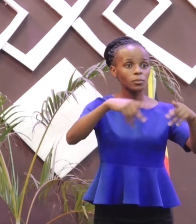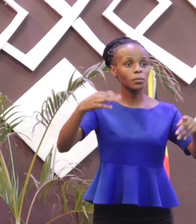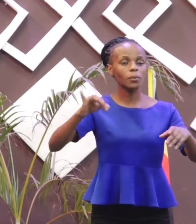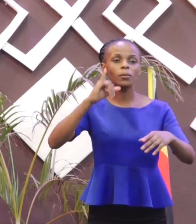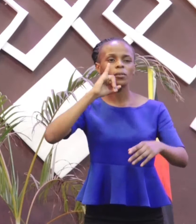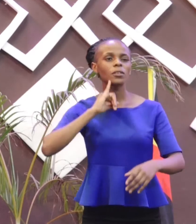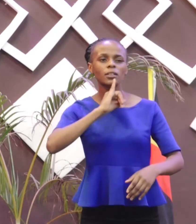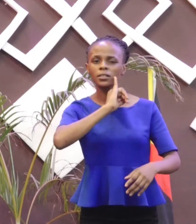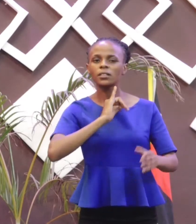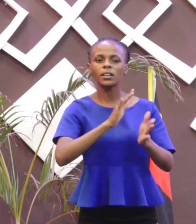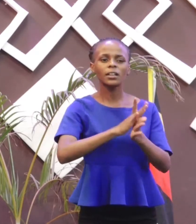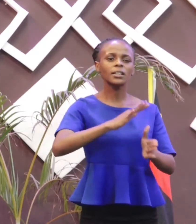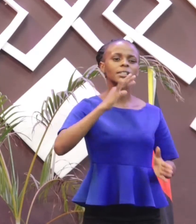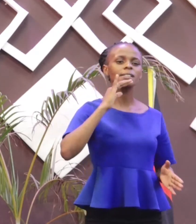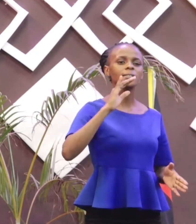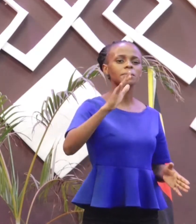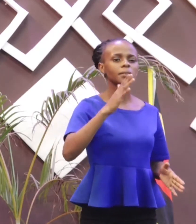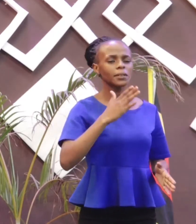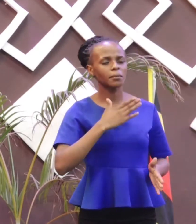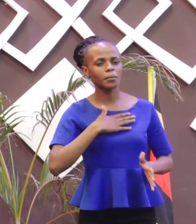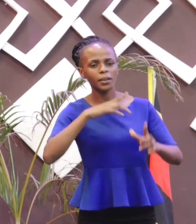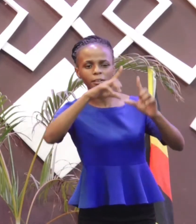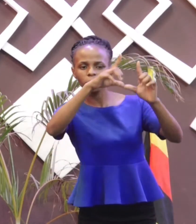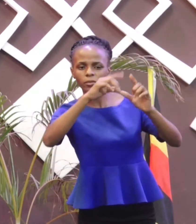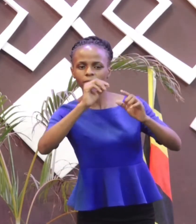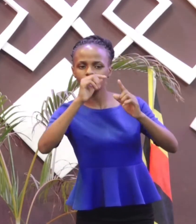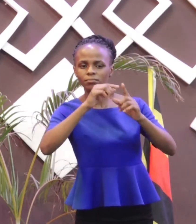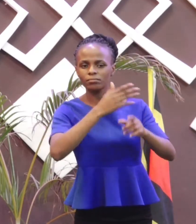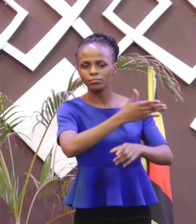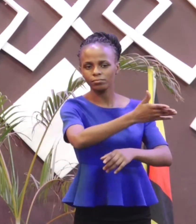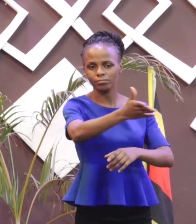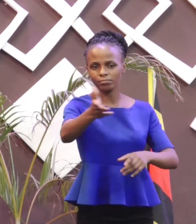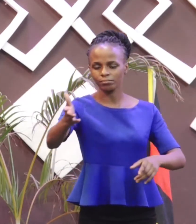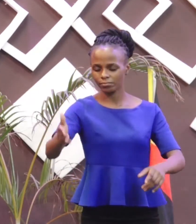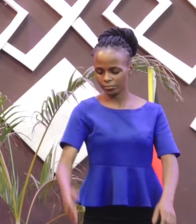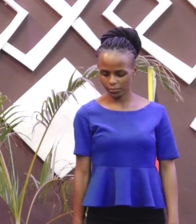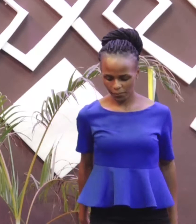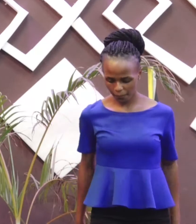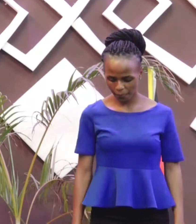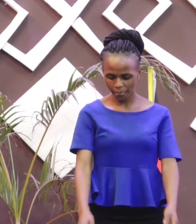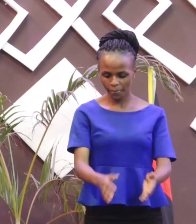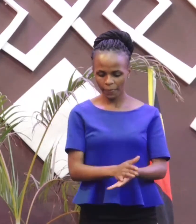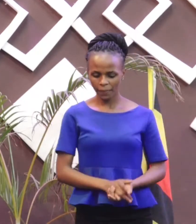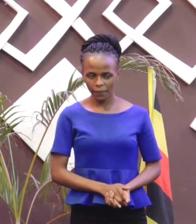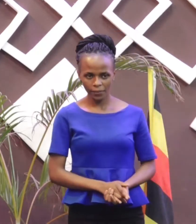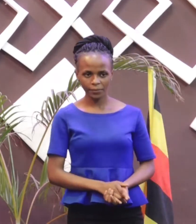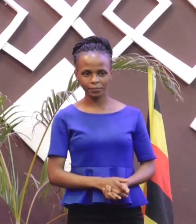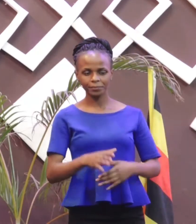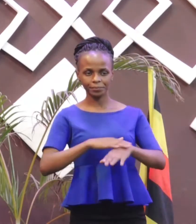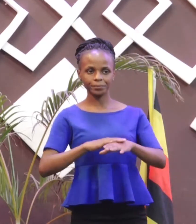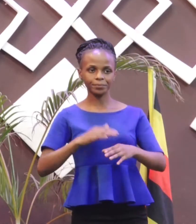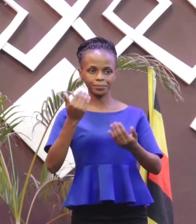my words to them. Okuva ku lwokubiri, awo ne njasama akamwa kange n'andiisa